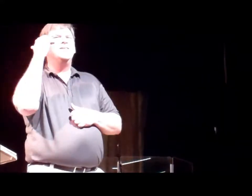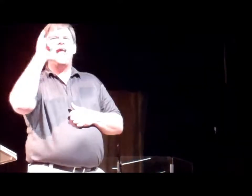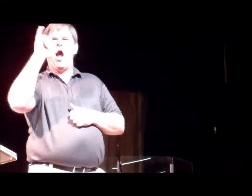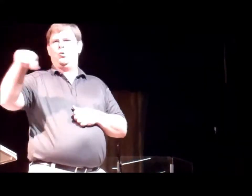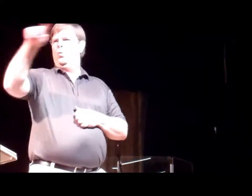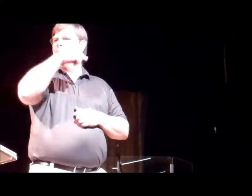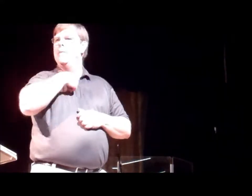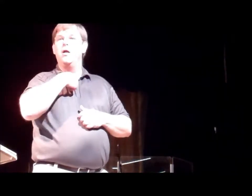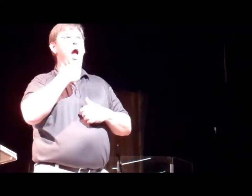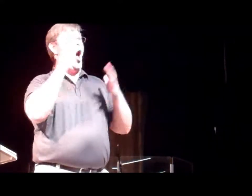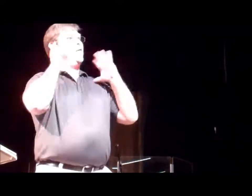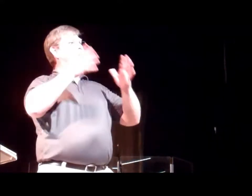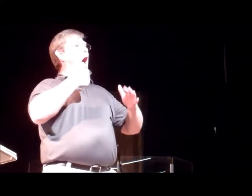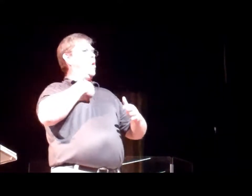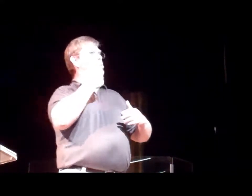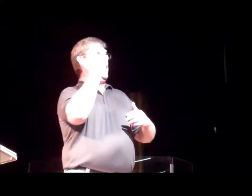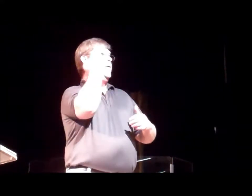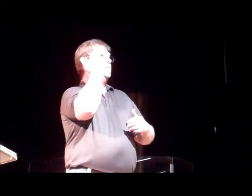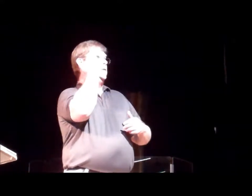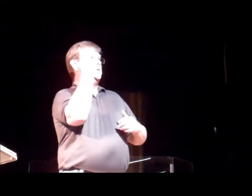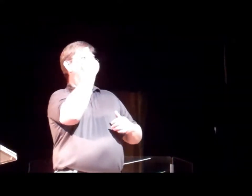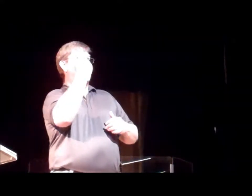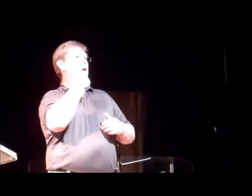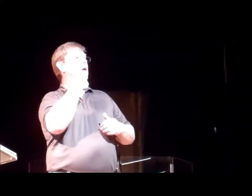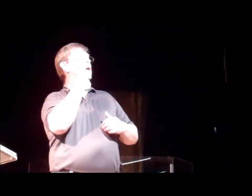gamble, cast lots to get his clothes, unless they said it was worth something.